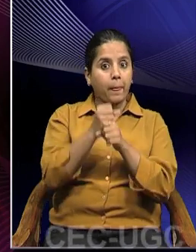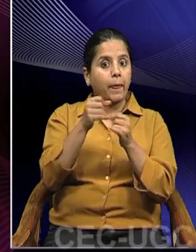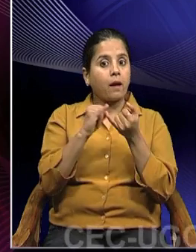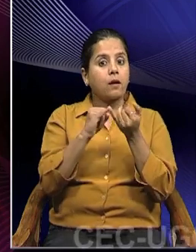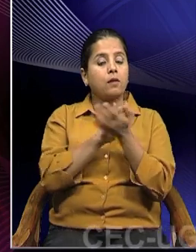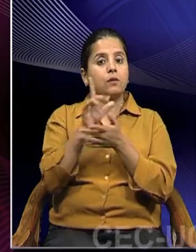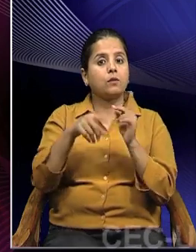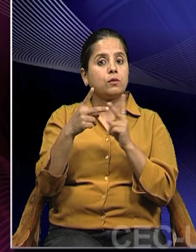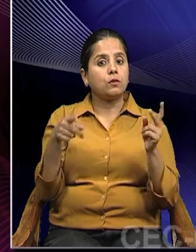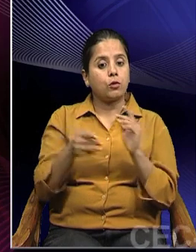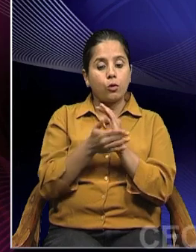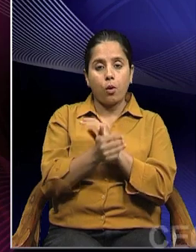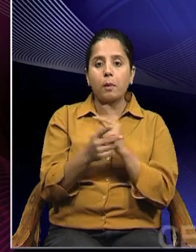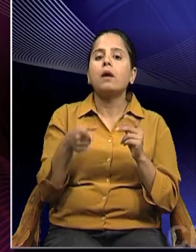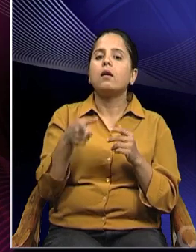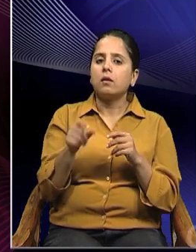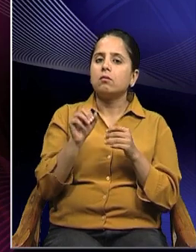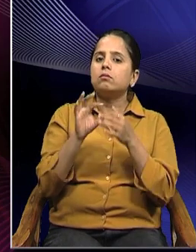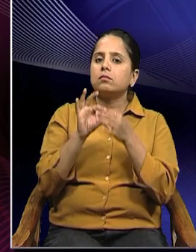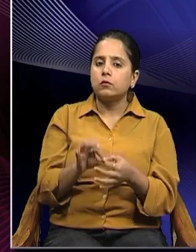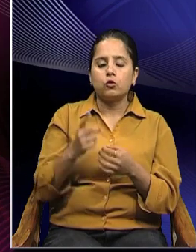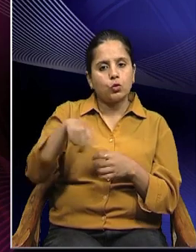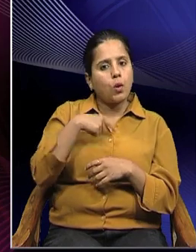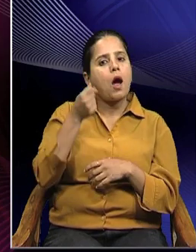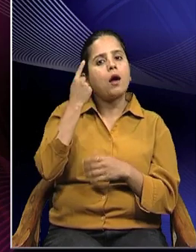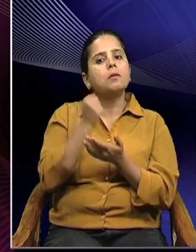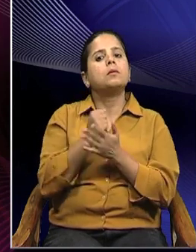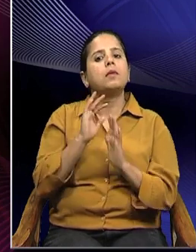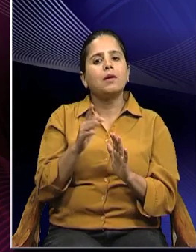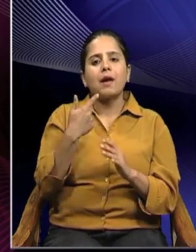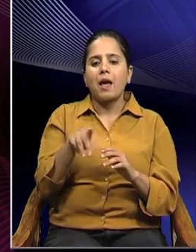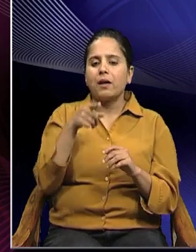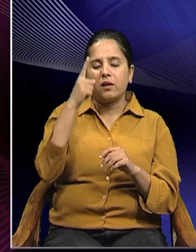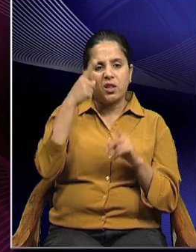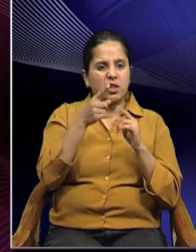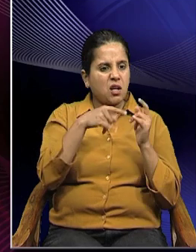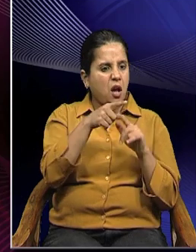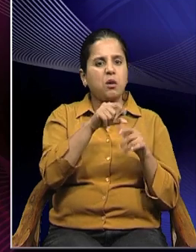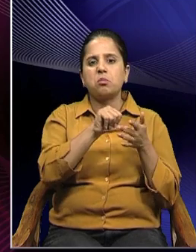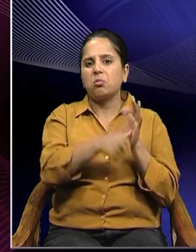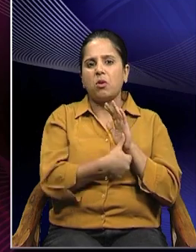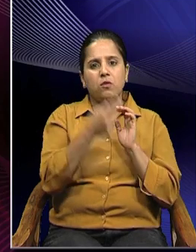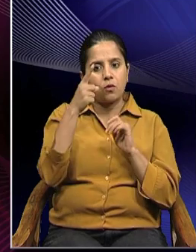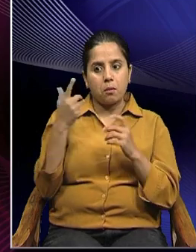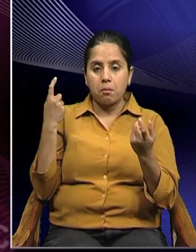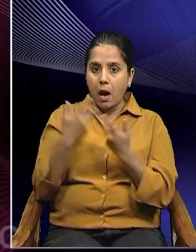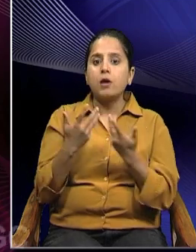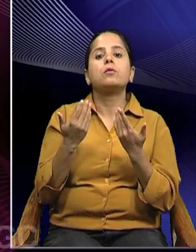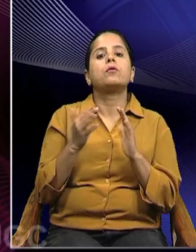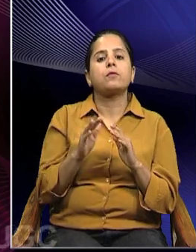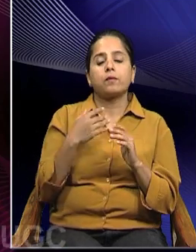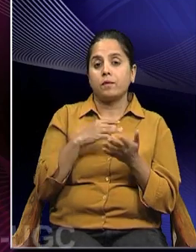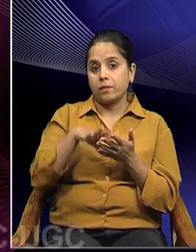shloka is competence is the key. We have to understand that no task is impossible for a competent person. So, my